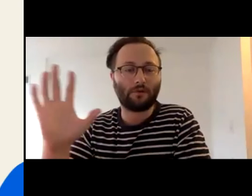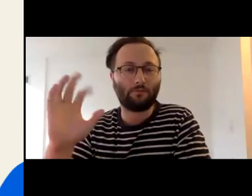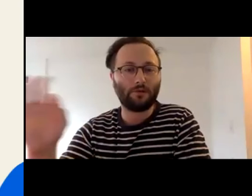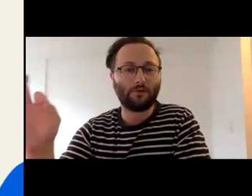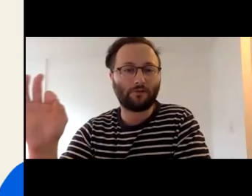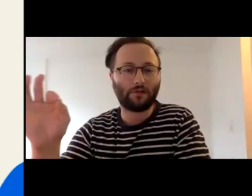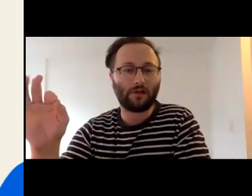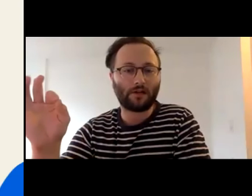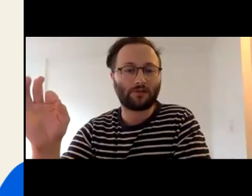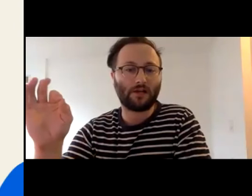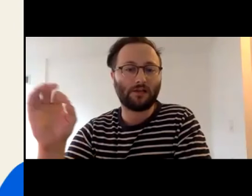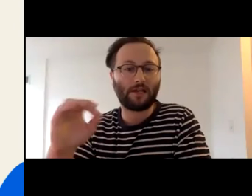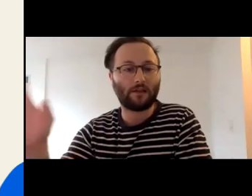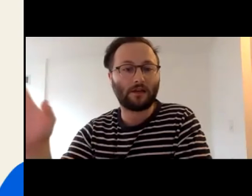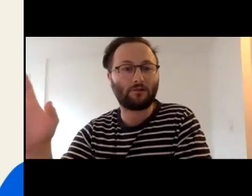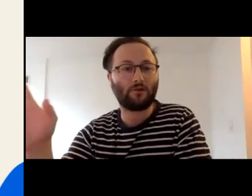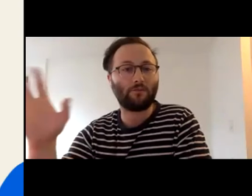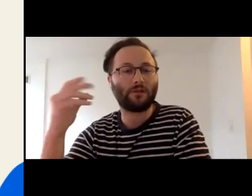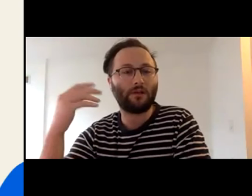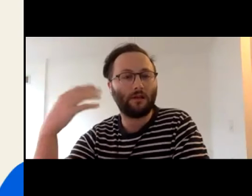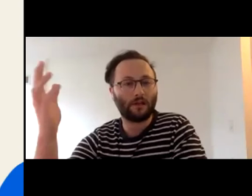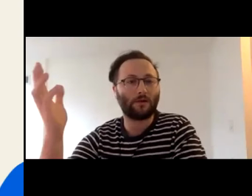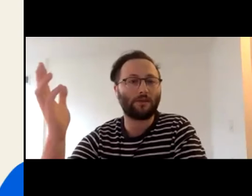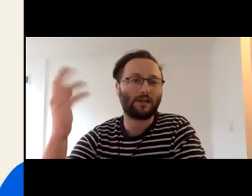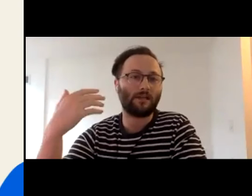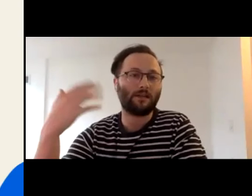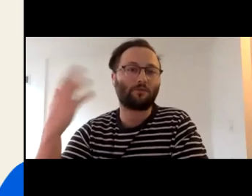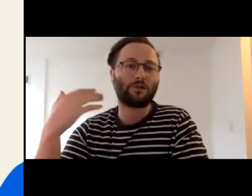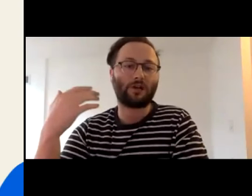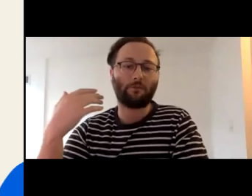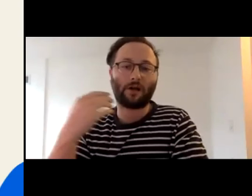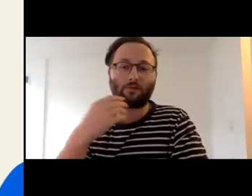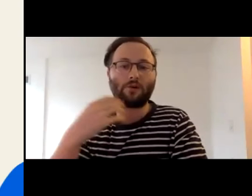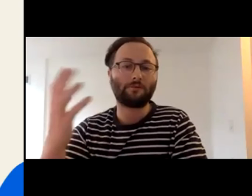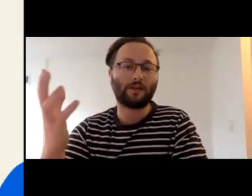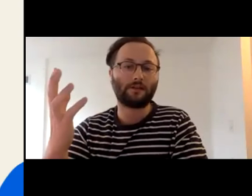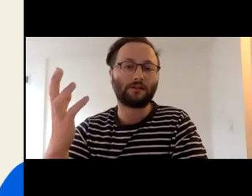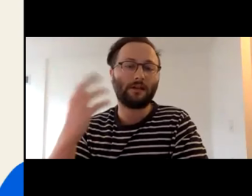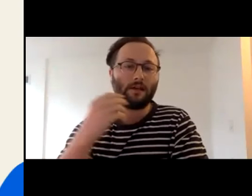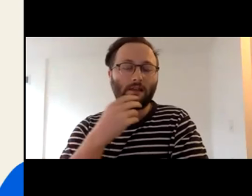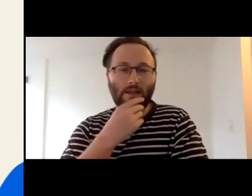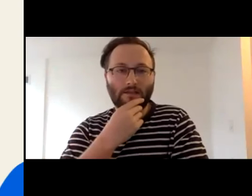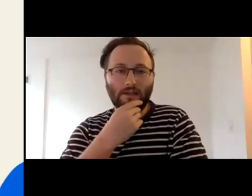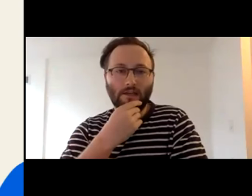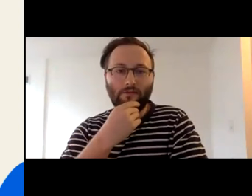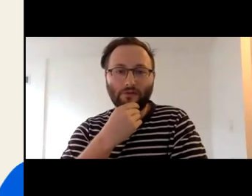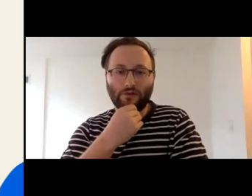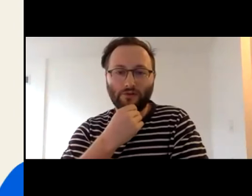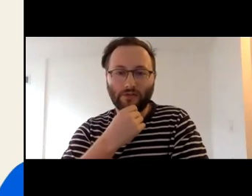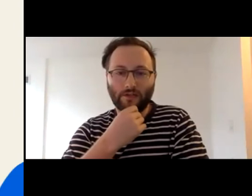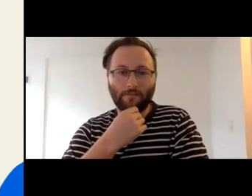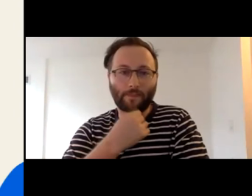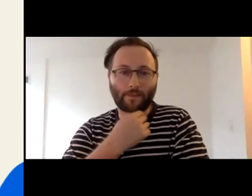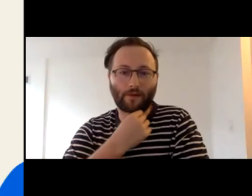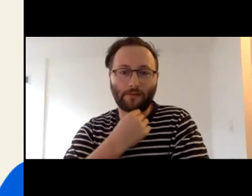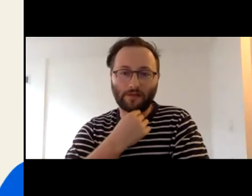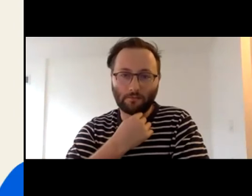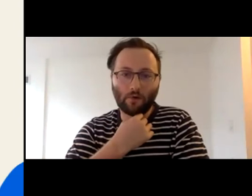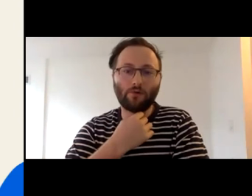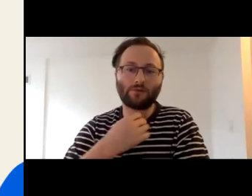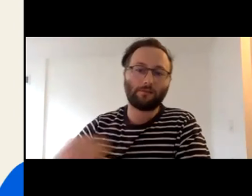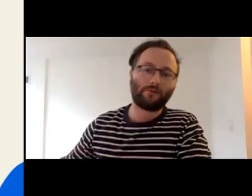a beautiful little exercise. Hey, get in groups, think about this idea, and we're going to share it back. What are some things that folks are using right now?